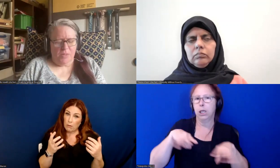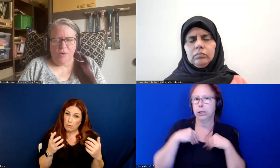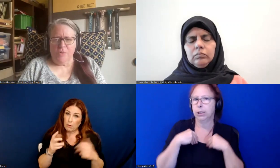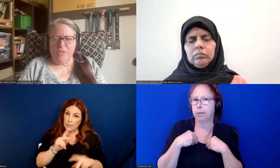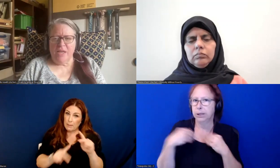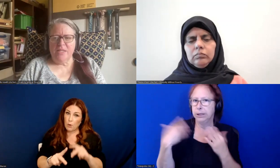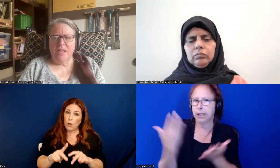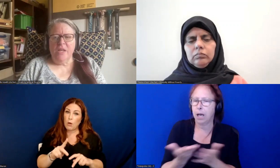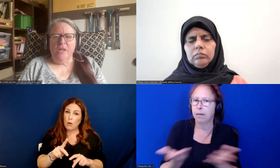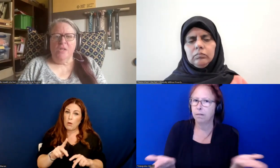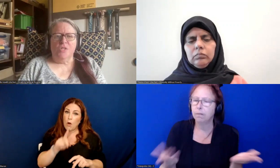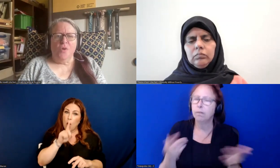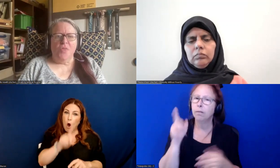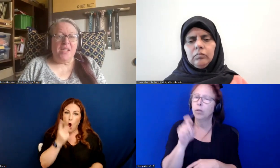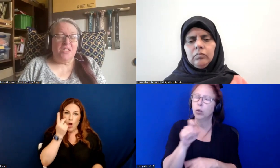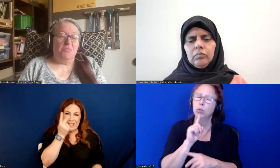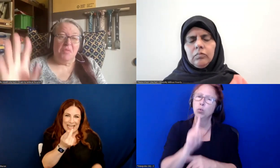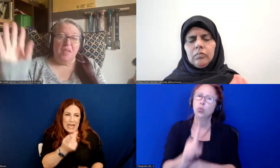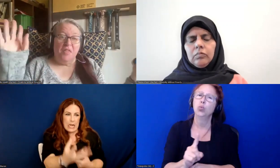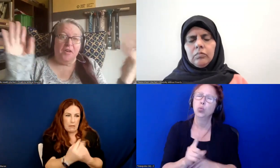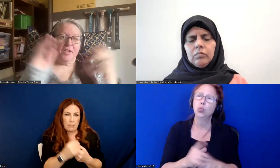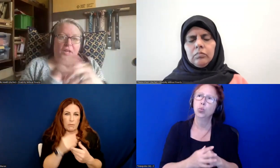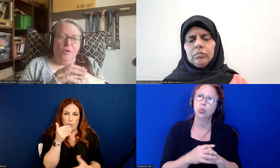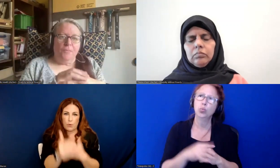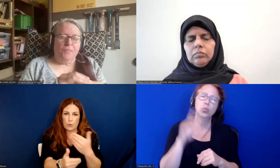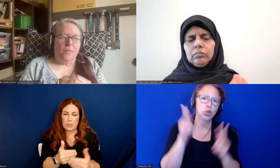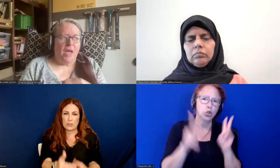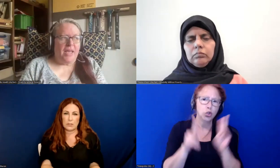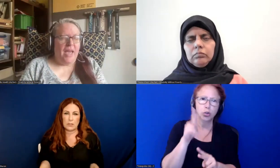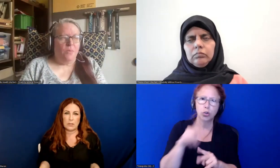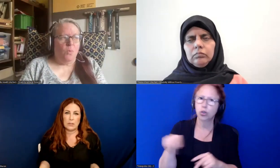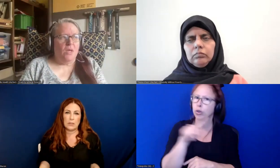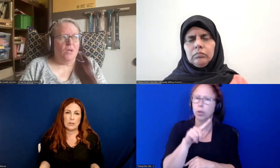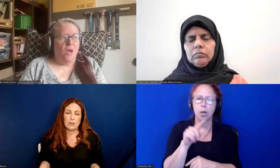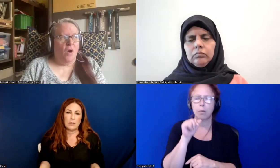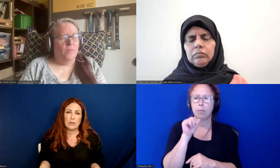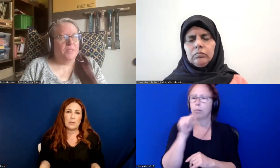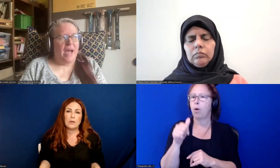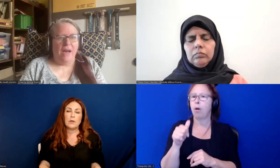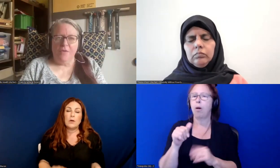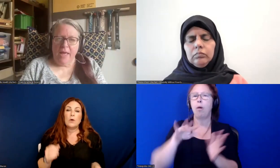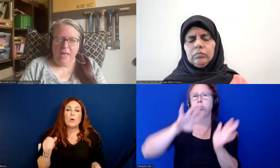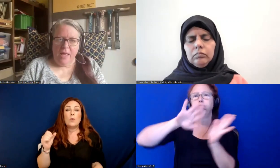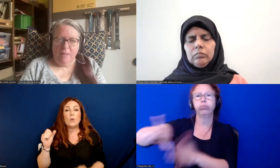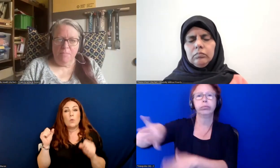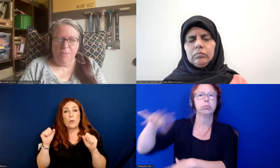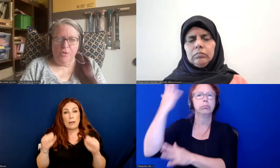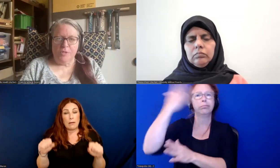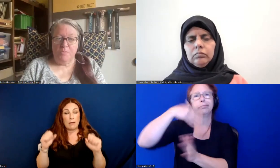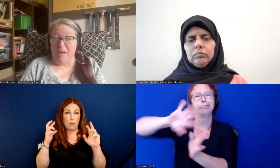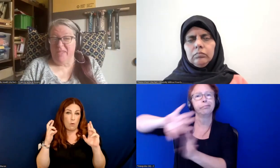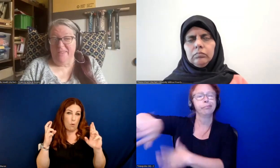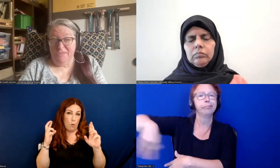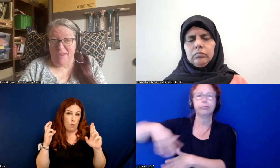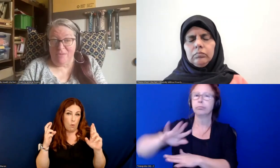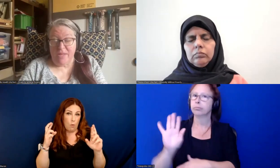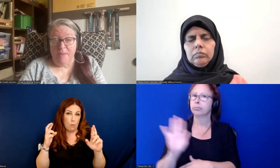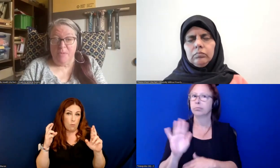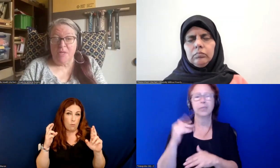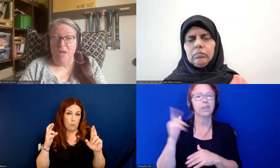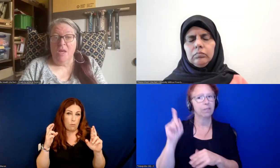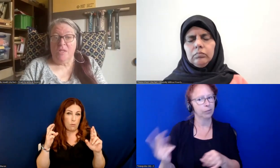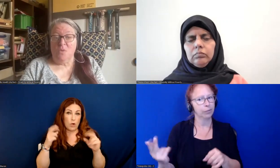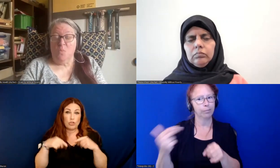invisible in this process. So that's something that, again, we can hope to have input perhaps in those